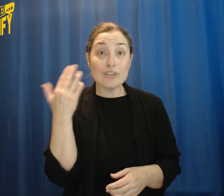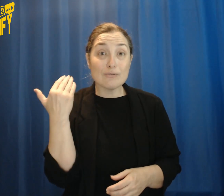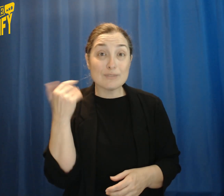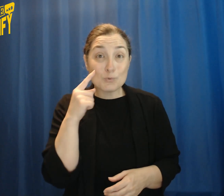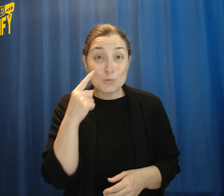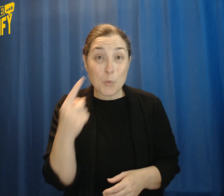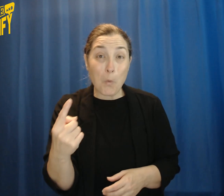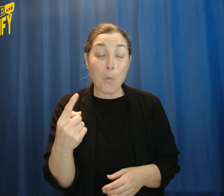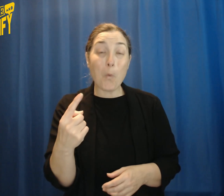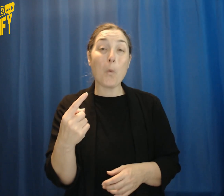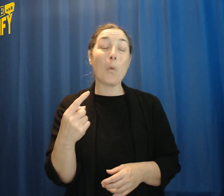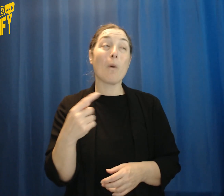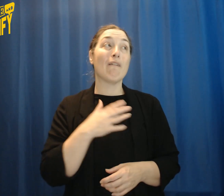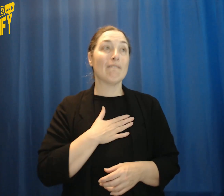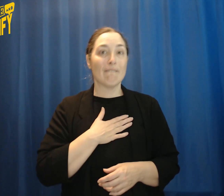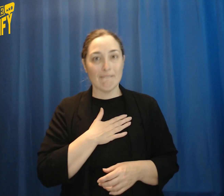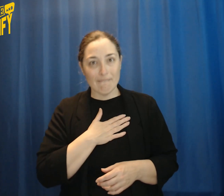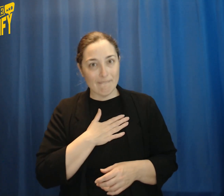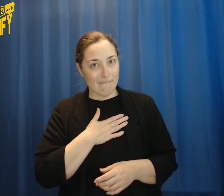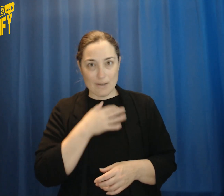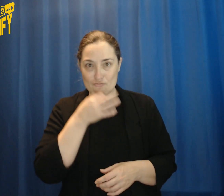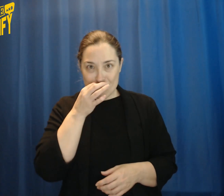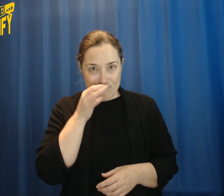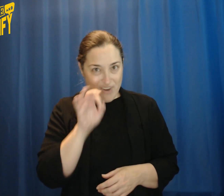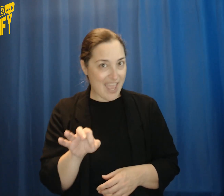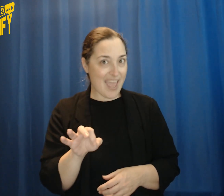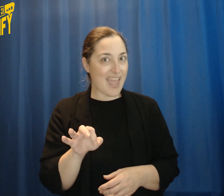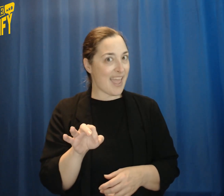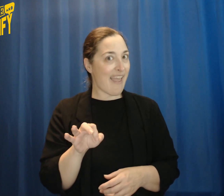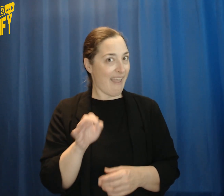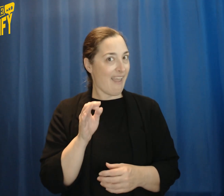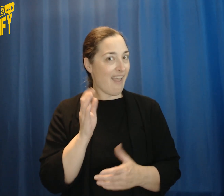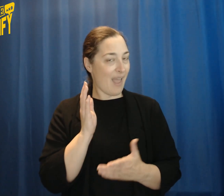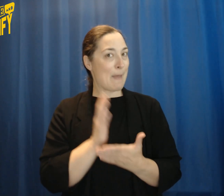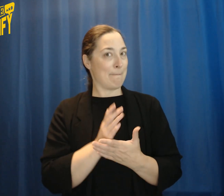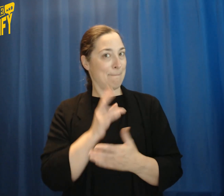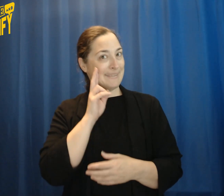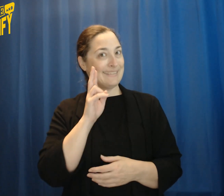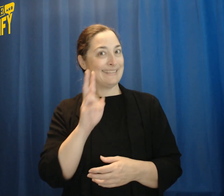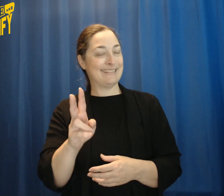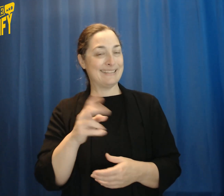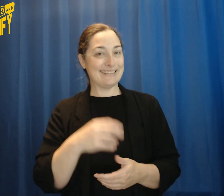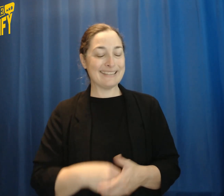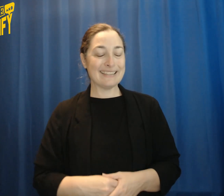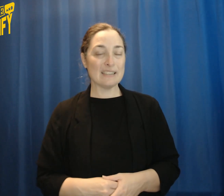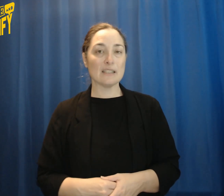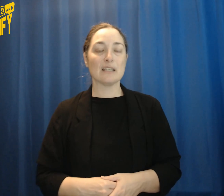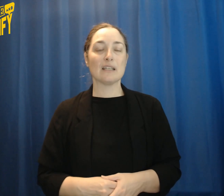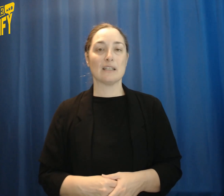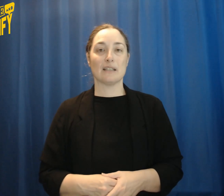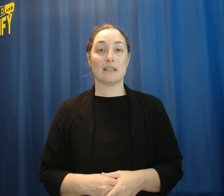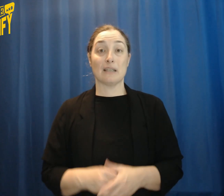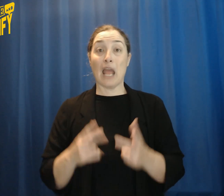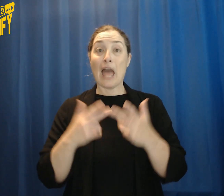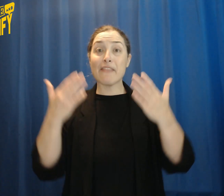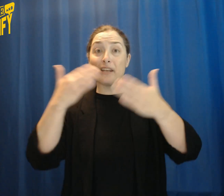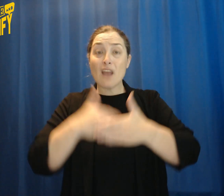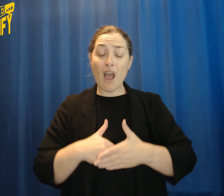like very rare to see lyrebirds. And, I was driving home the other night, a wallaby sitting in the middle of the road as I come